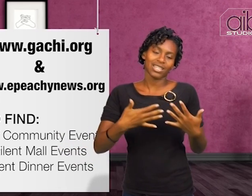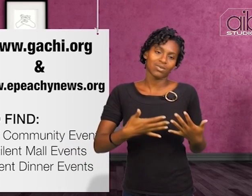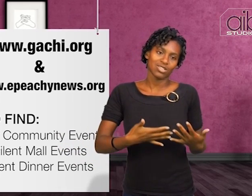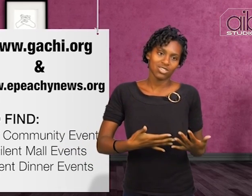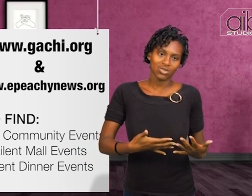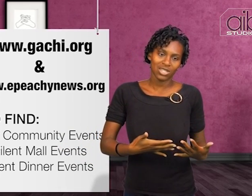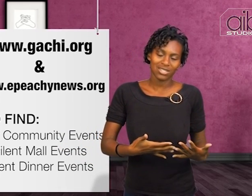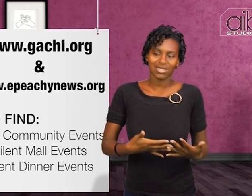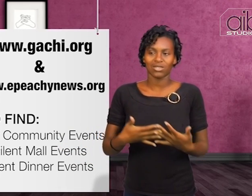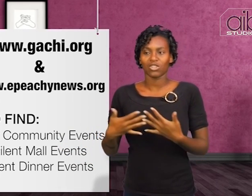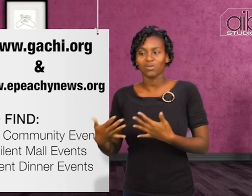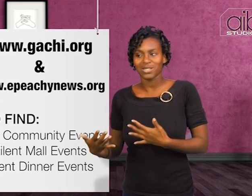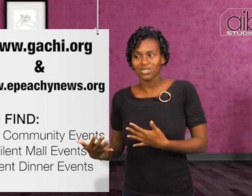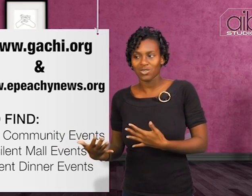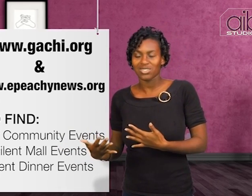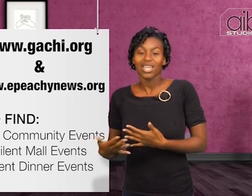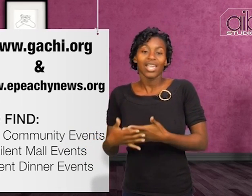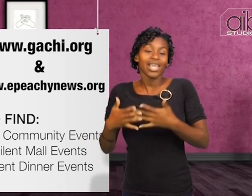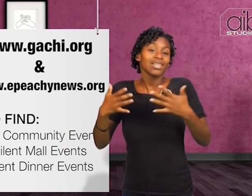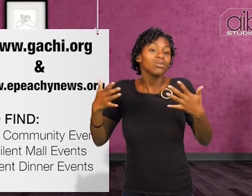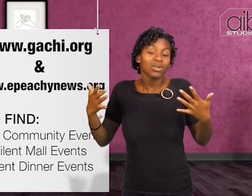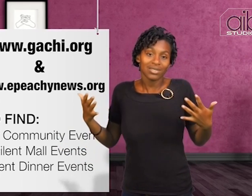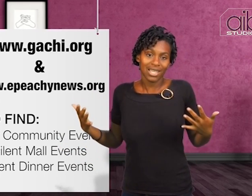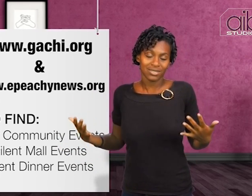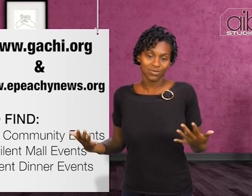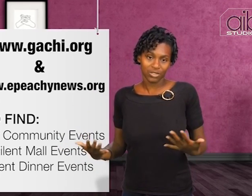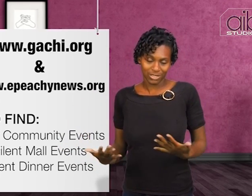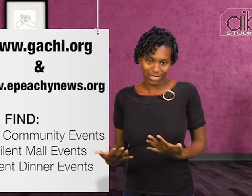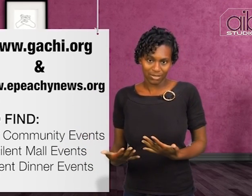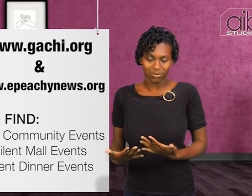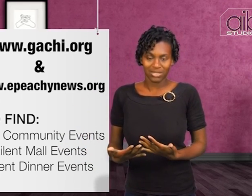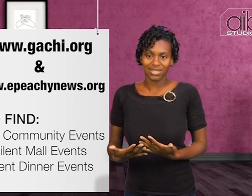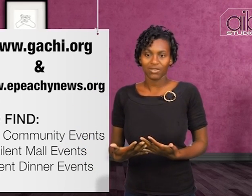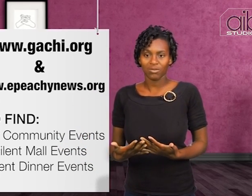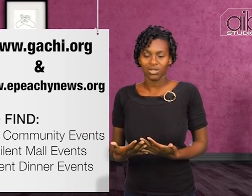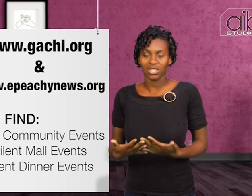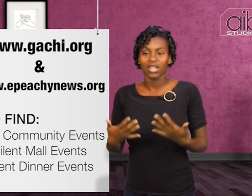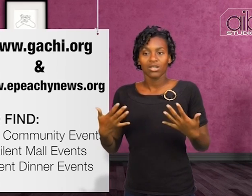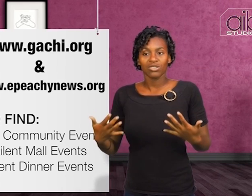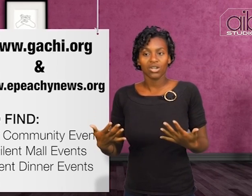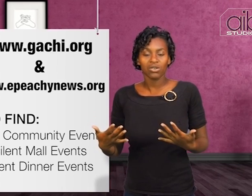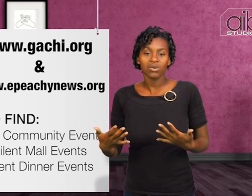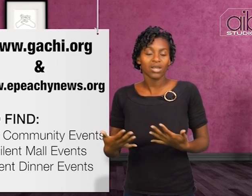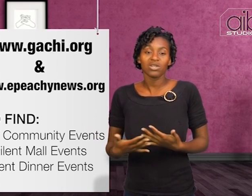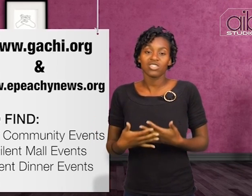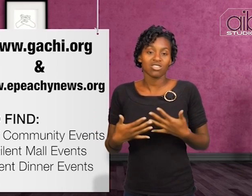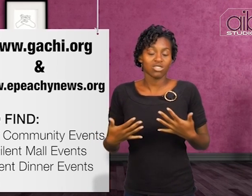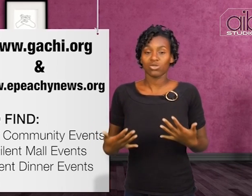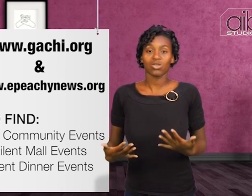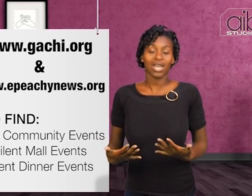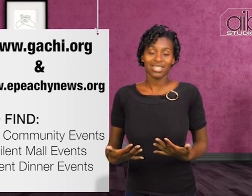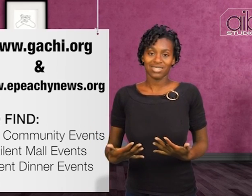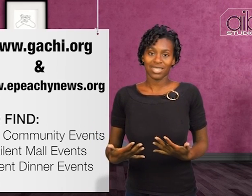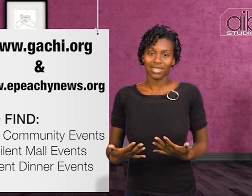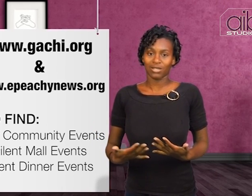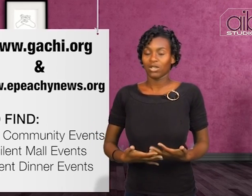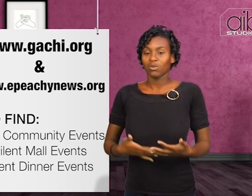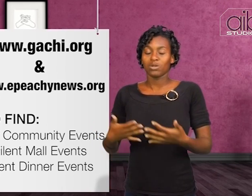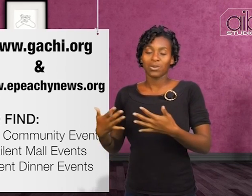language students, interpreting students, anyone that is affiliated with the deaf community, go and we just socialize together. We